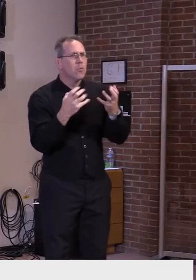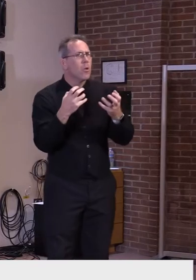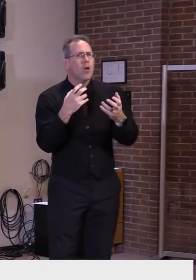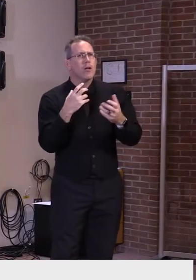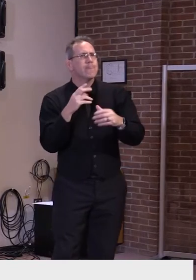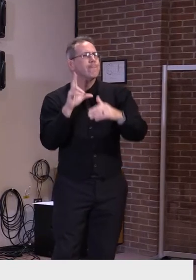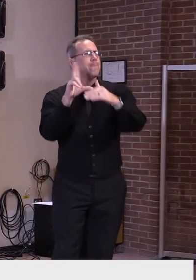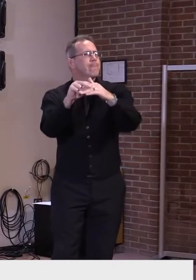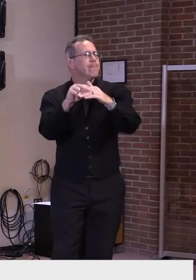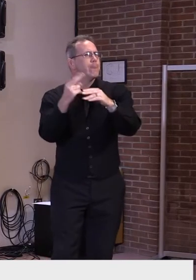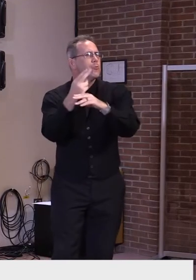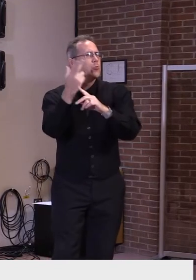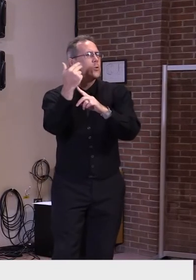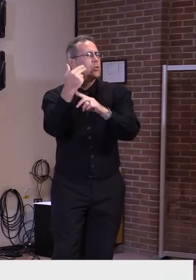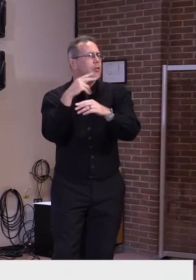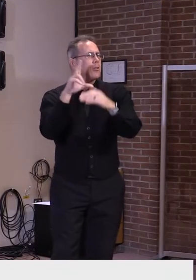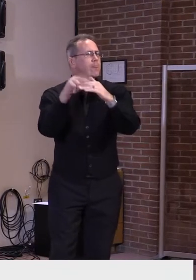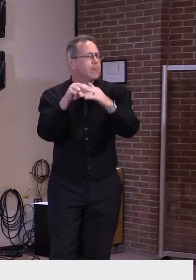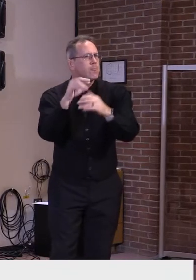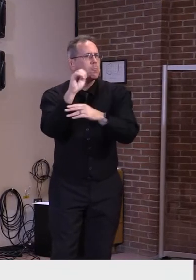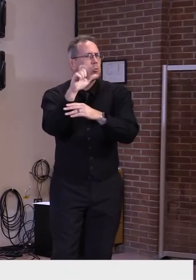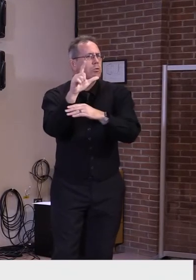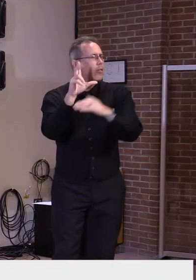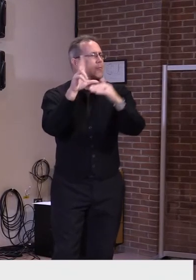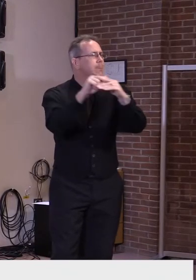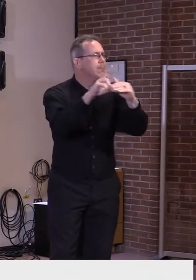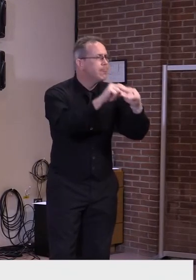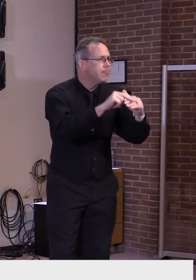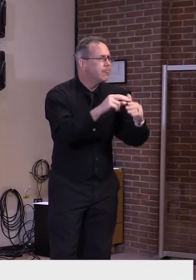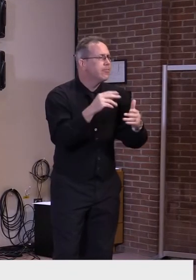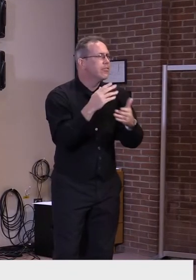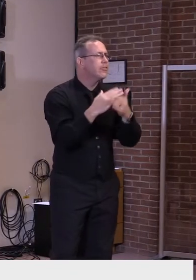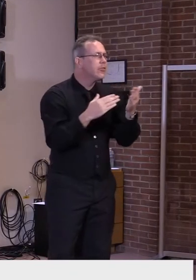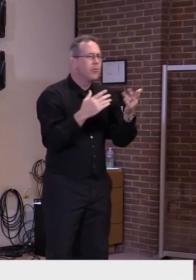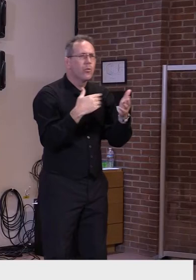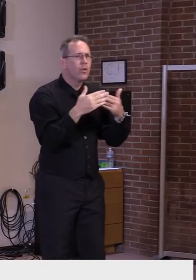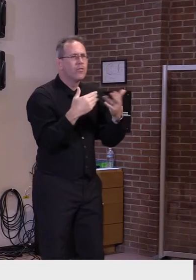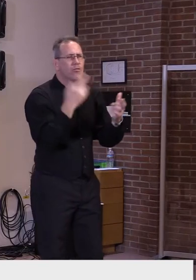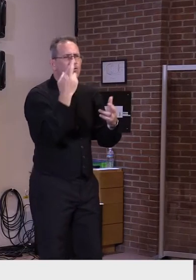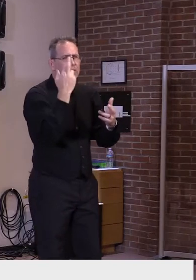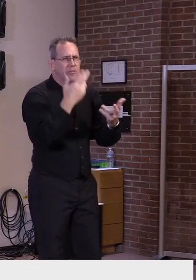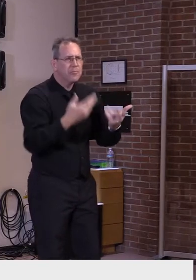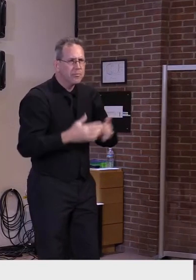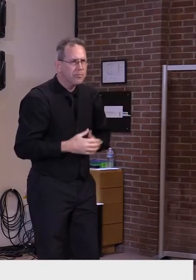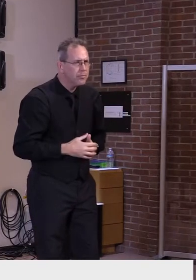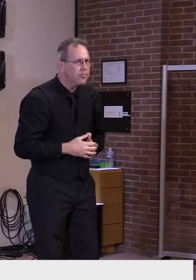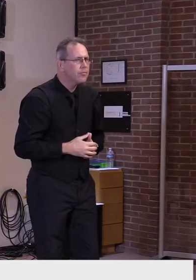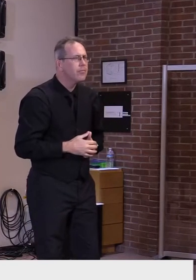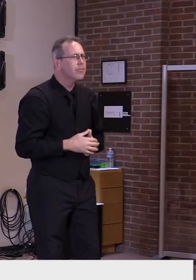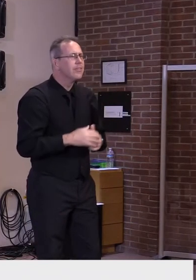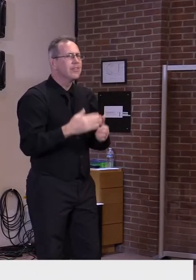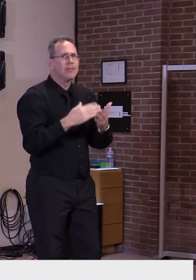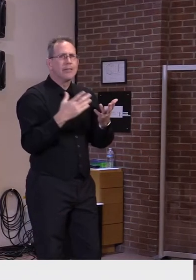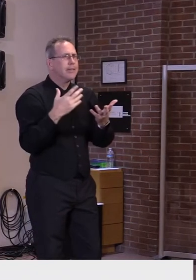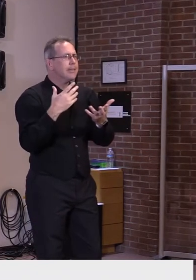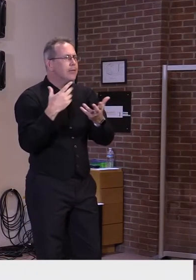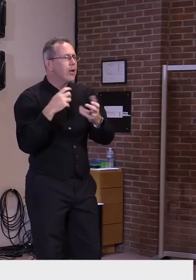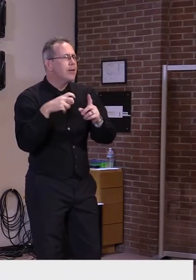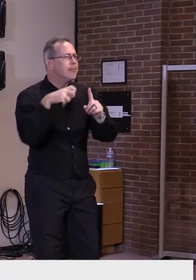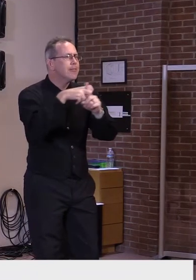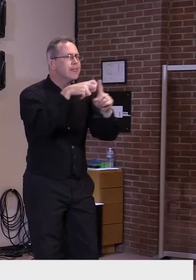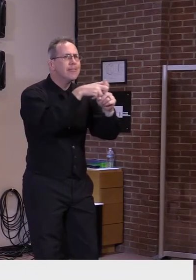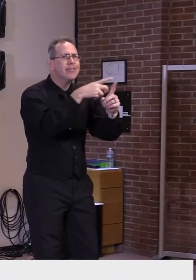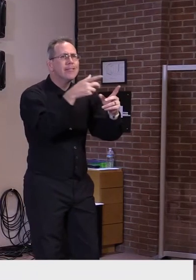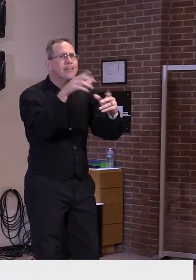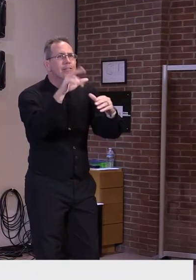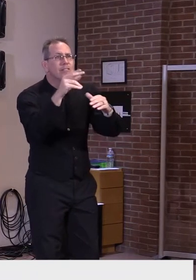come into the program, and we don't have the hotel space for them. But we've been looking for hotel space. We continue to look for